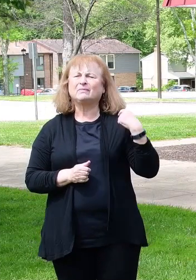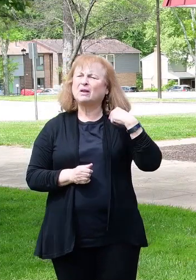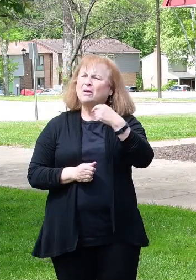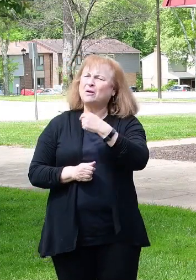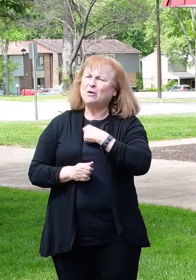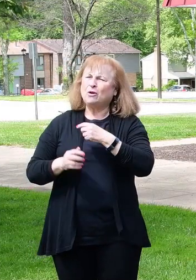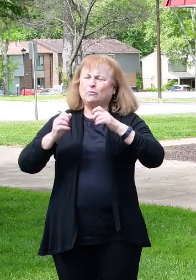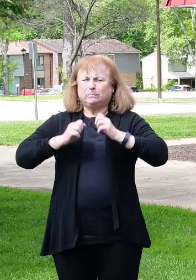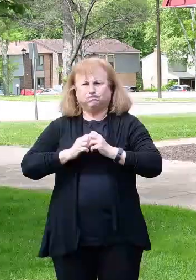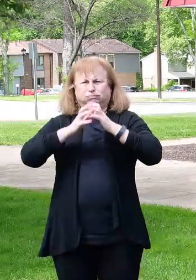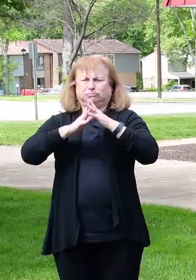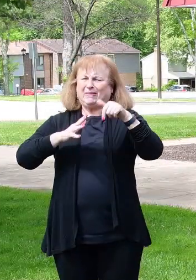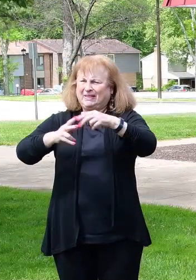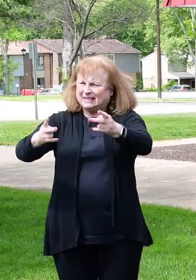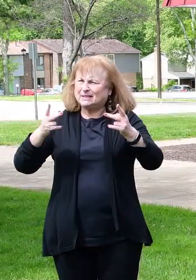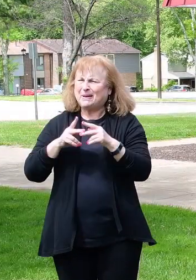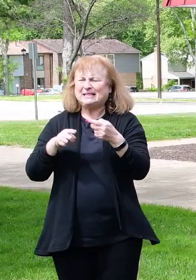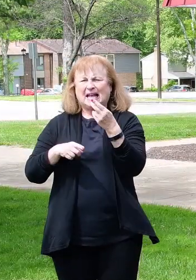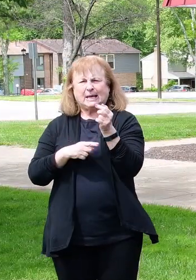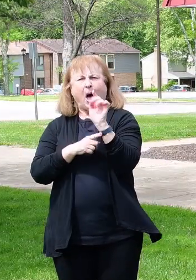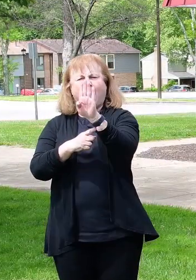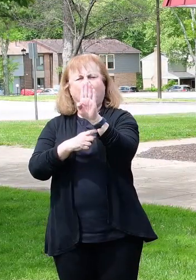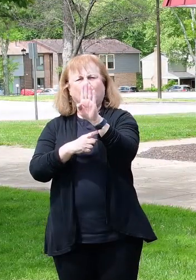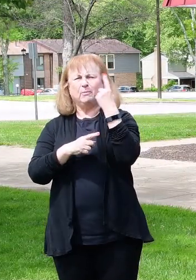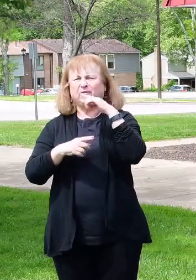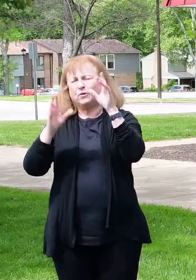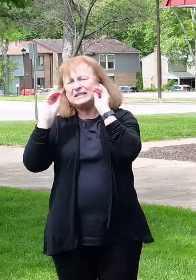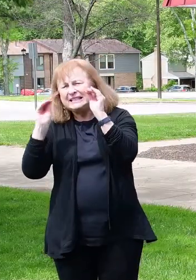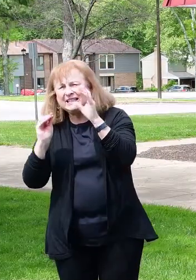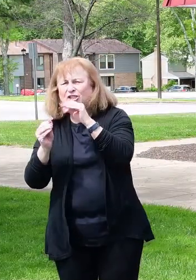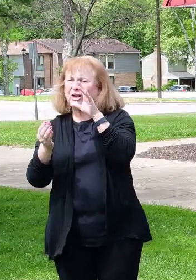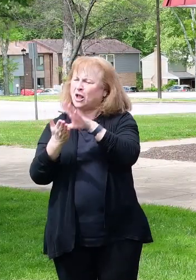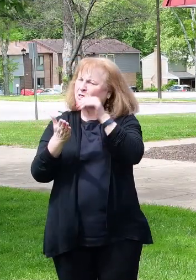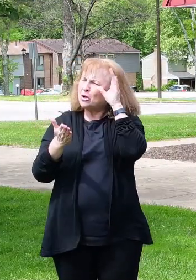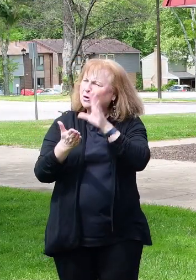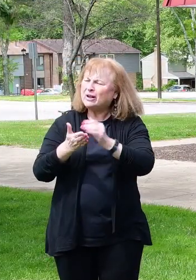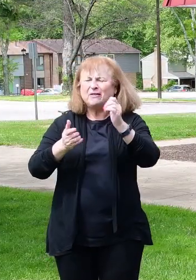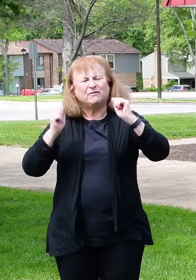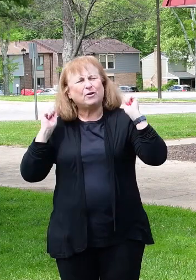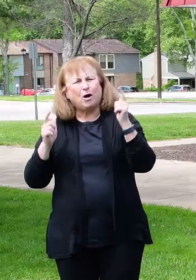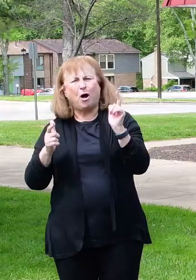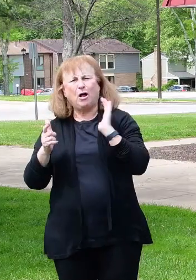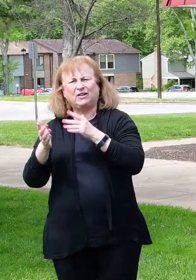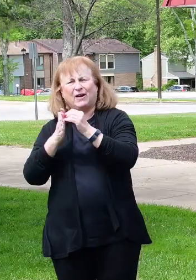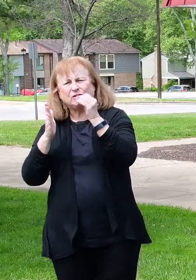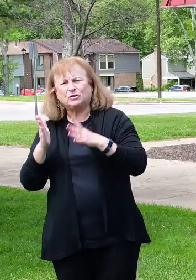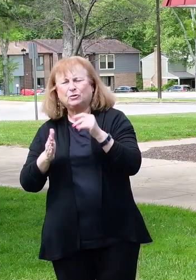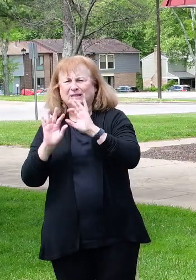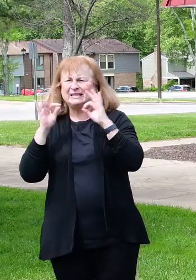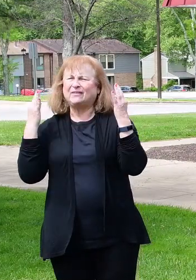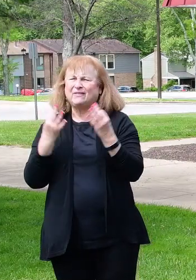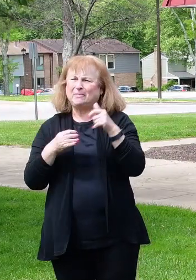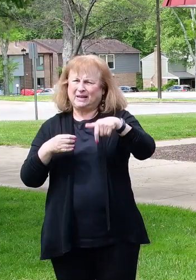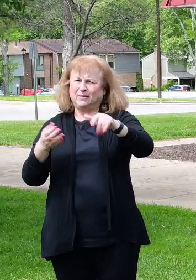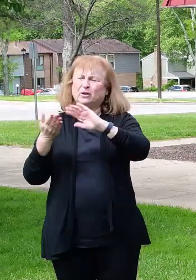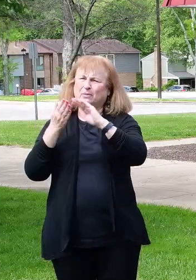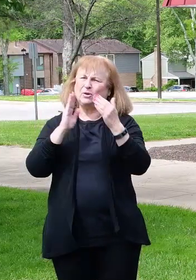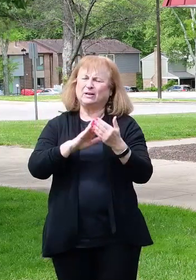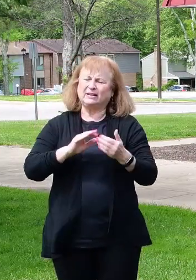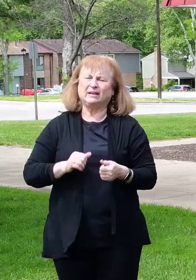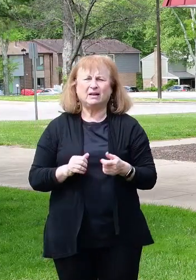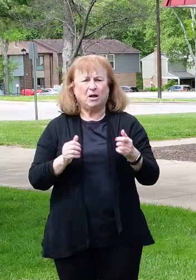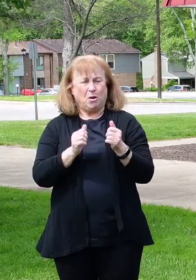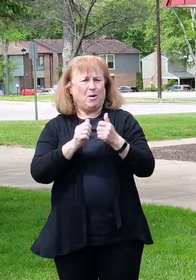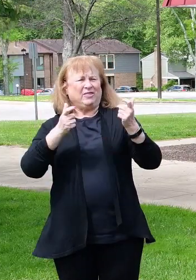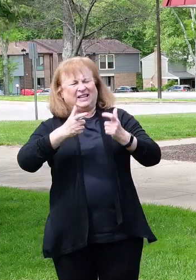we are revitalizing this space as a hub for teaching and learning for all our students and families in our community.